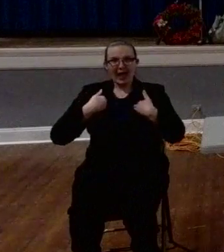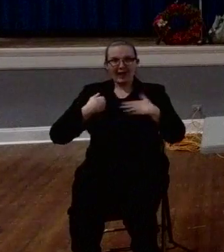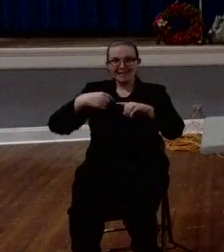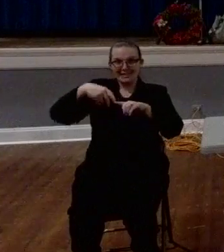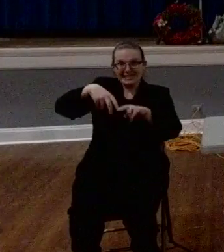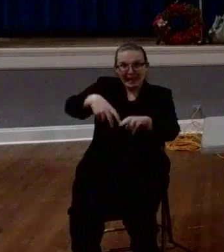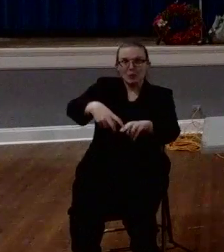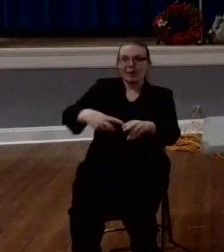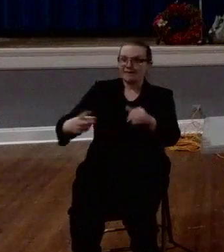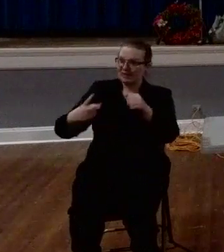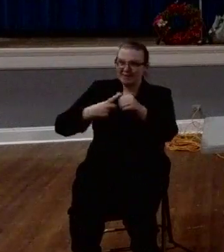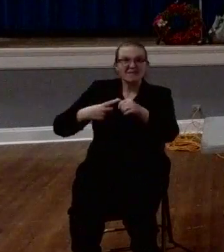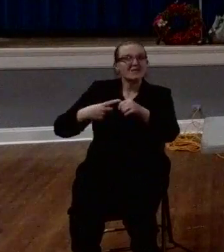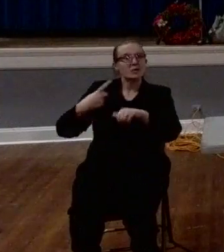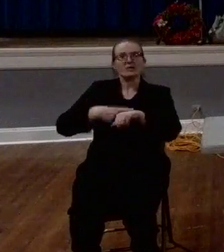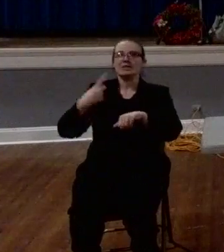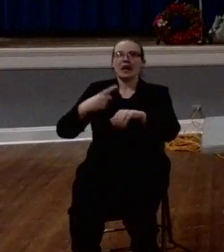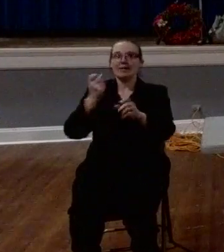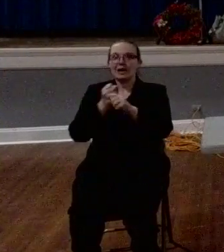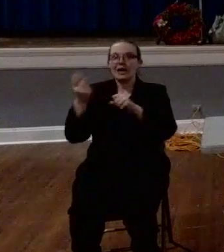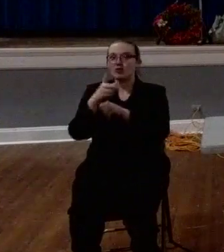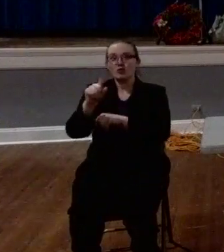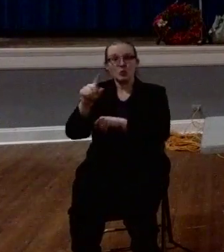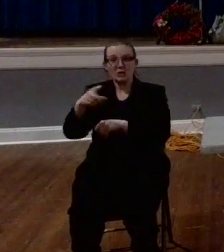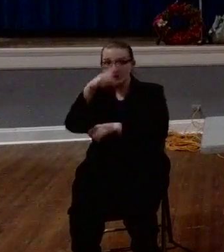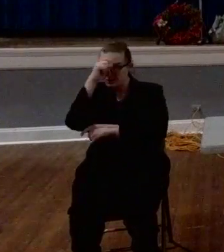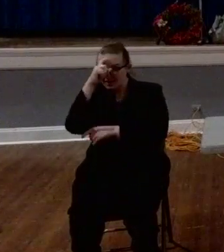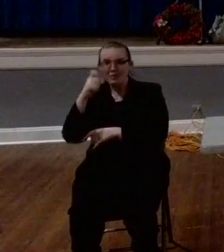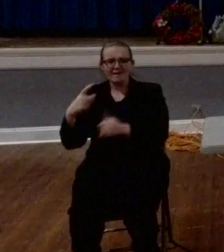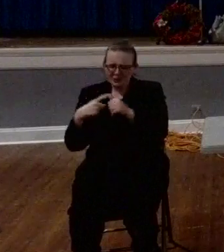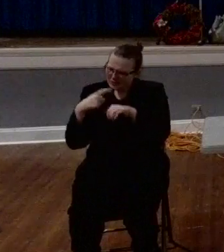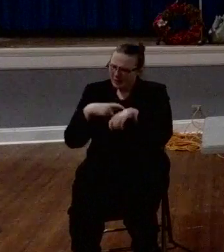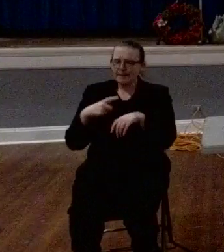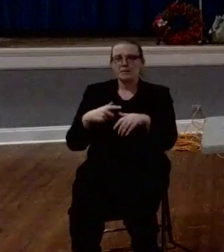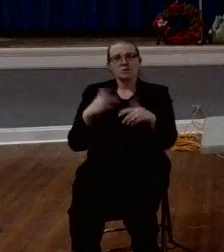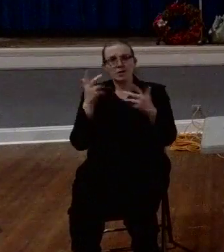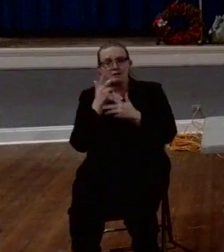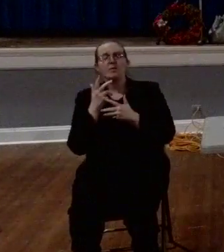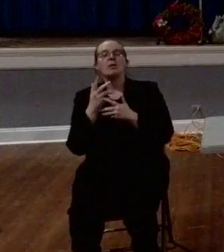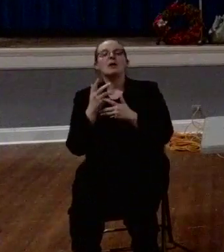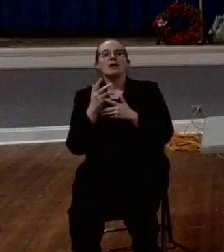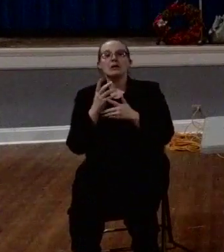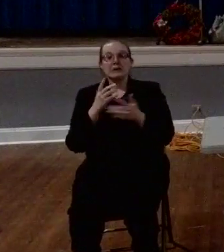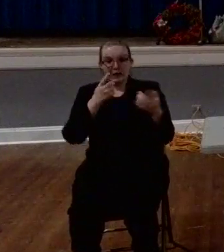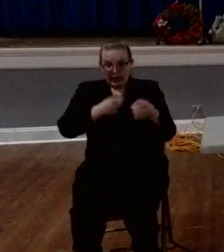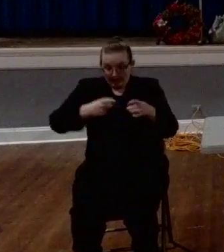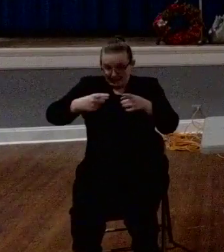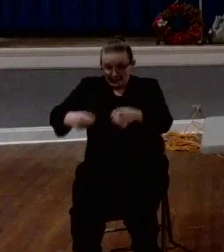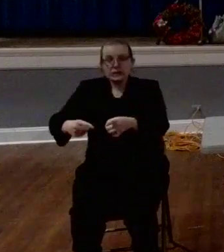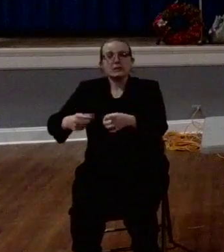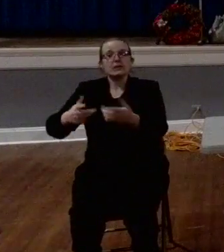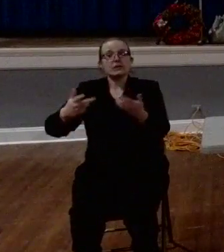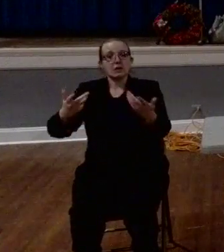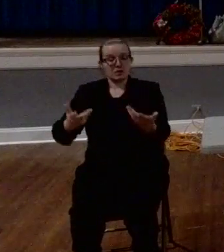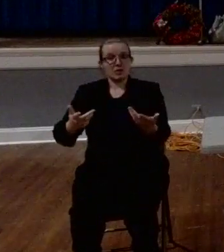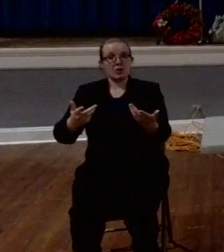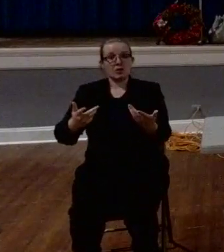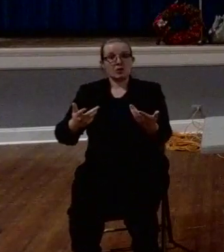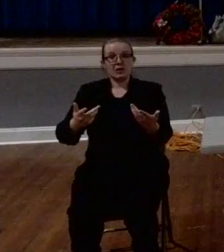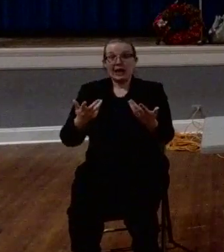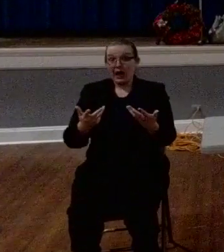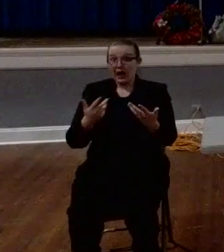time ever next year in 2020 in the Summer Olympics, which is amazing. But as these things happen, they're going to have to have, dare